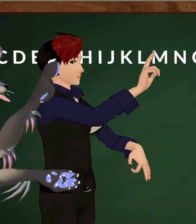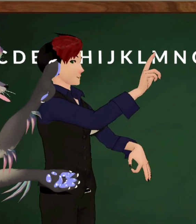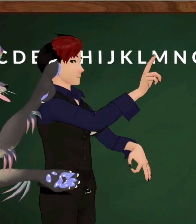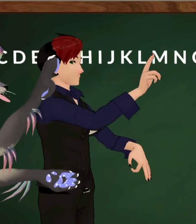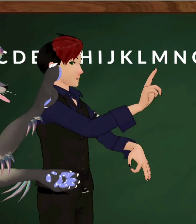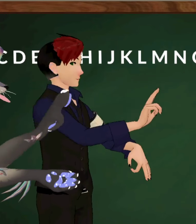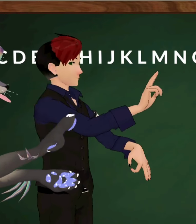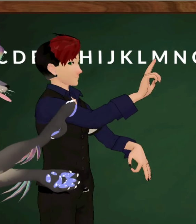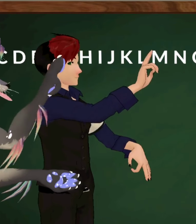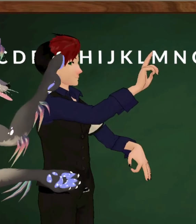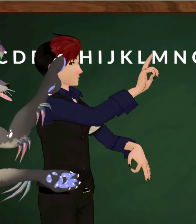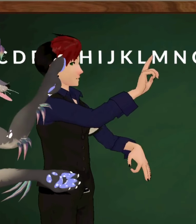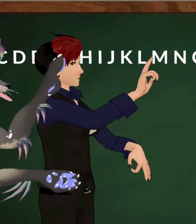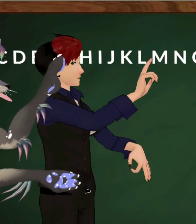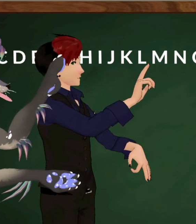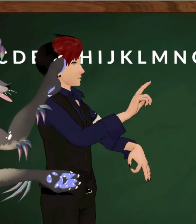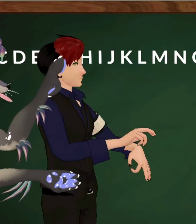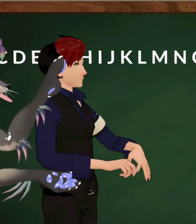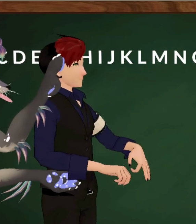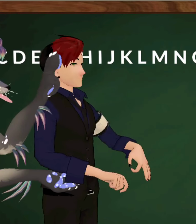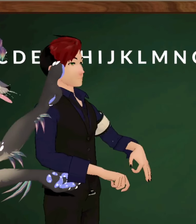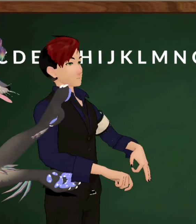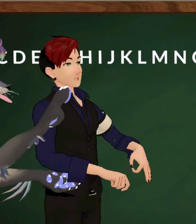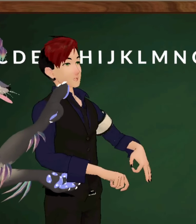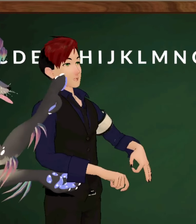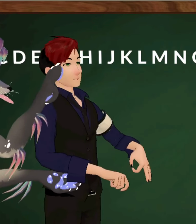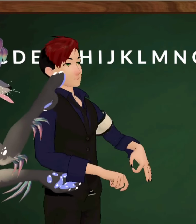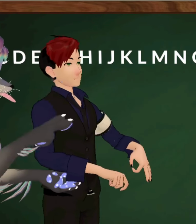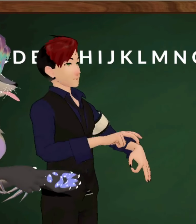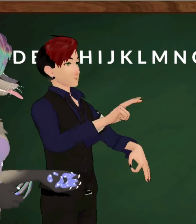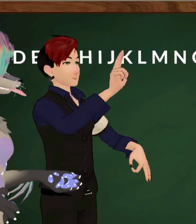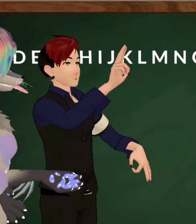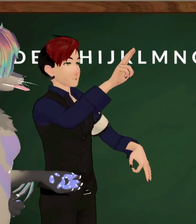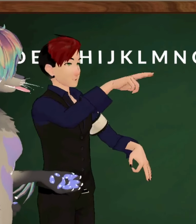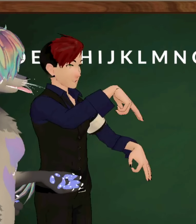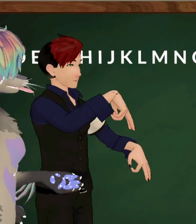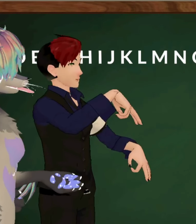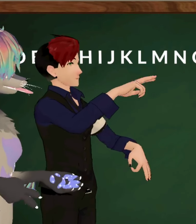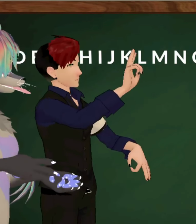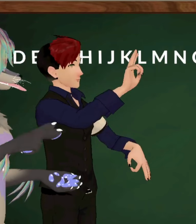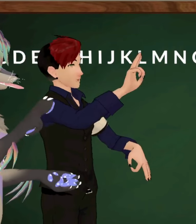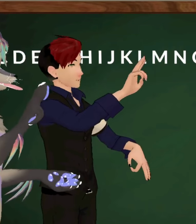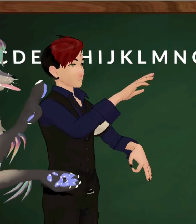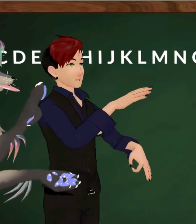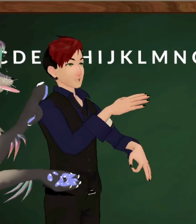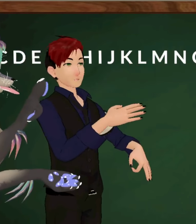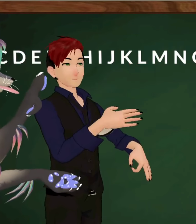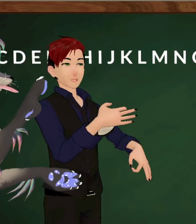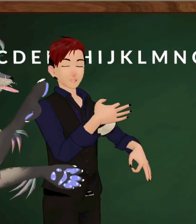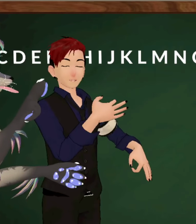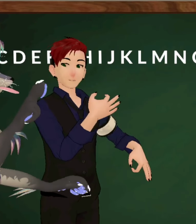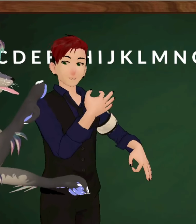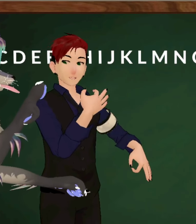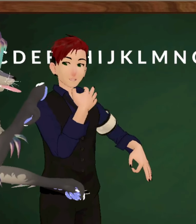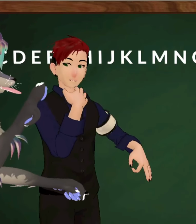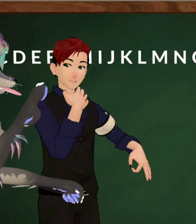it a sharp, showing the V shape. Alright. There's some people who do V, they go down. I don't know if I've seen any